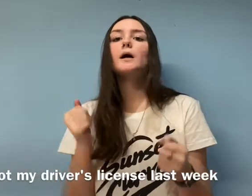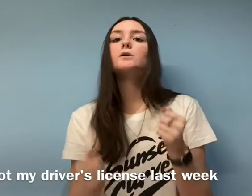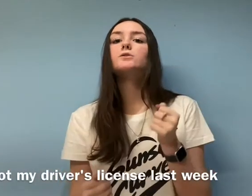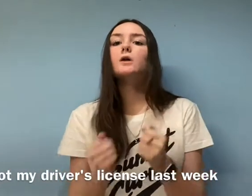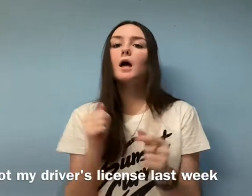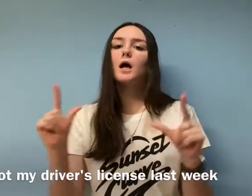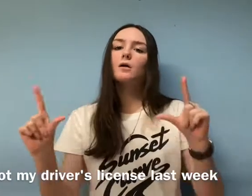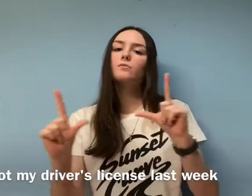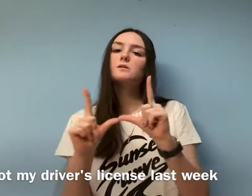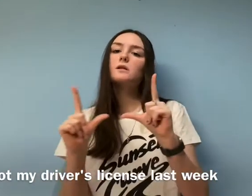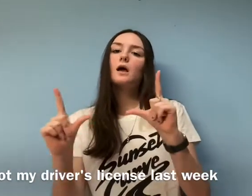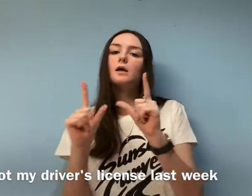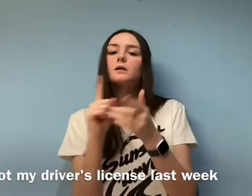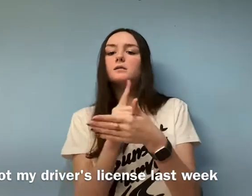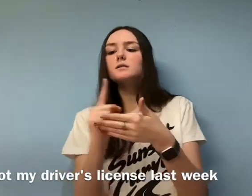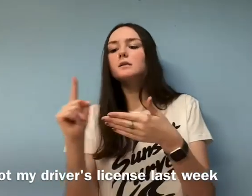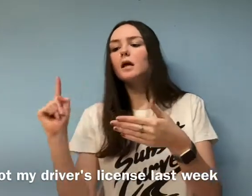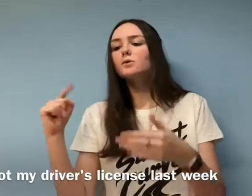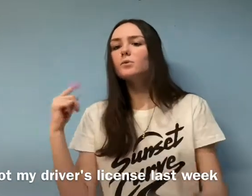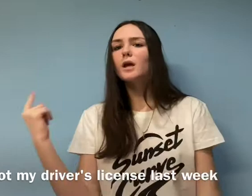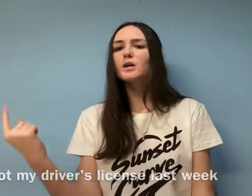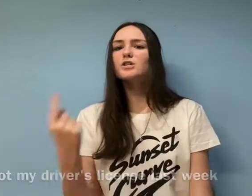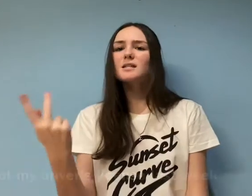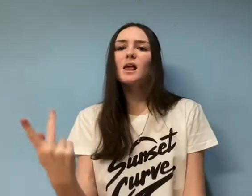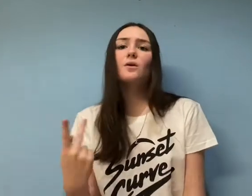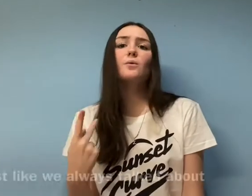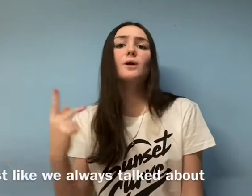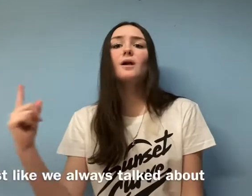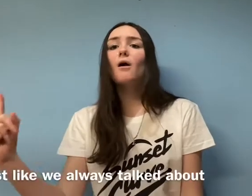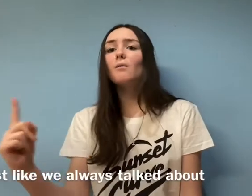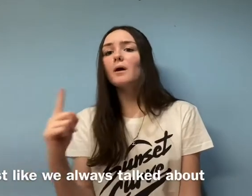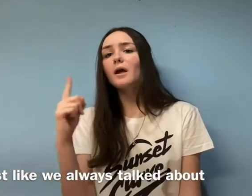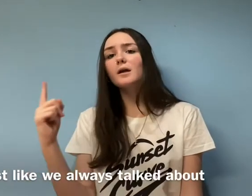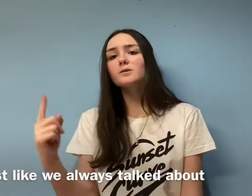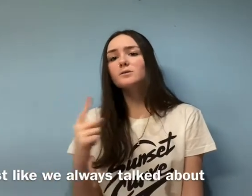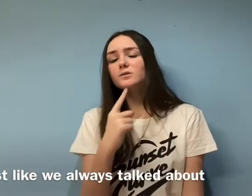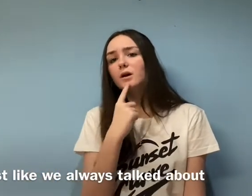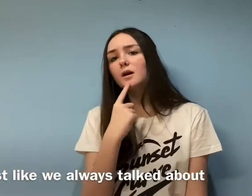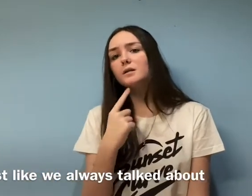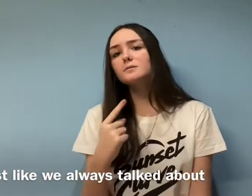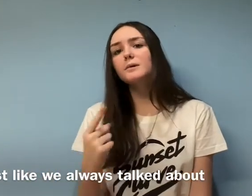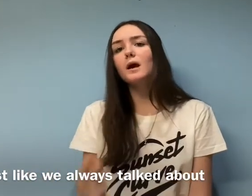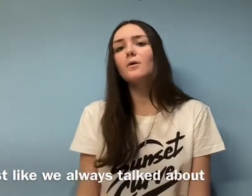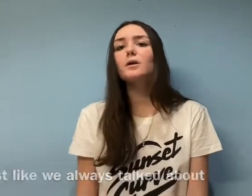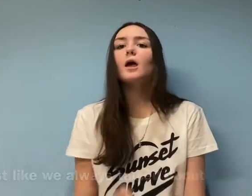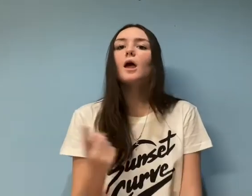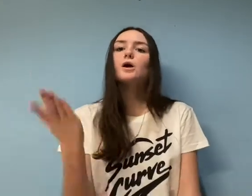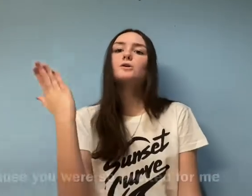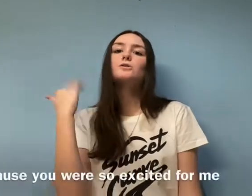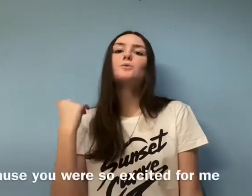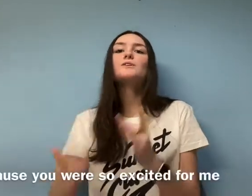my driver's license last week, just like we always talked about. Cause you were